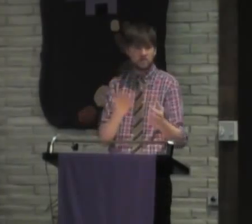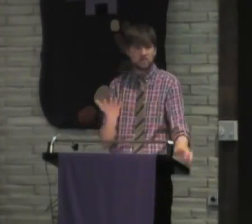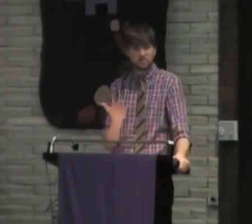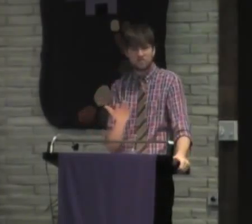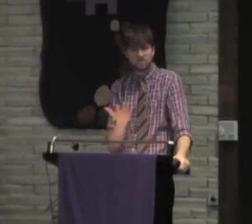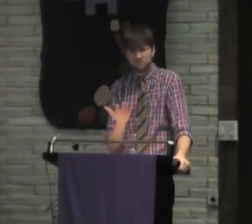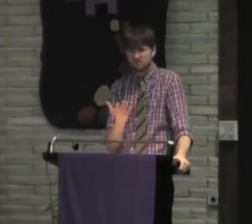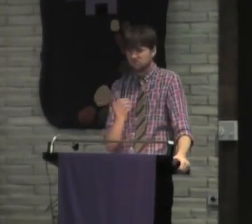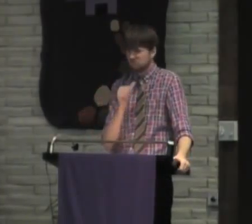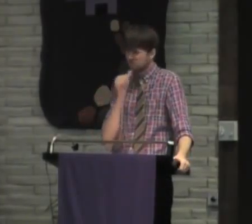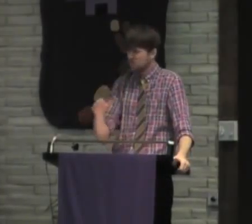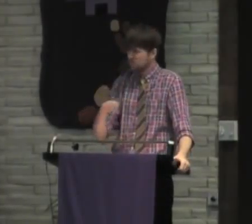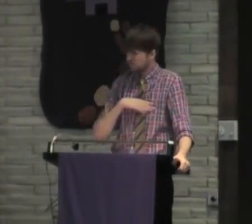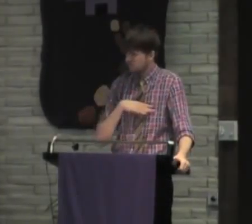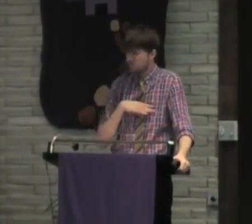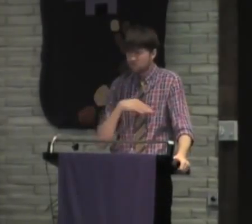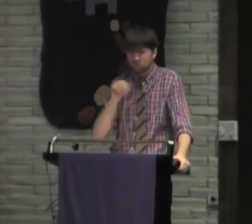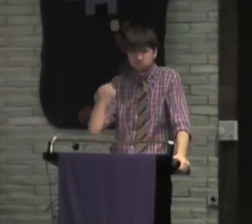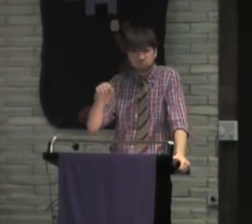can't find it, and they're not getting any help,